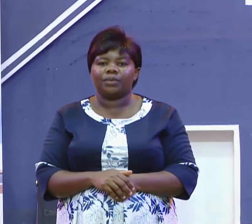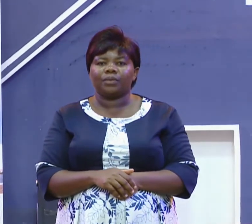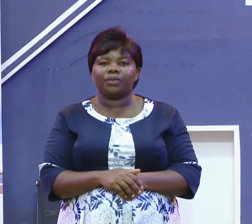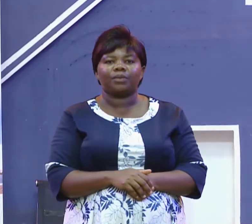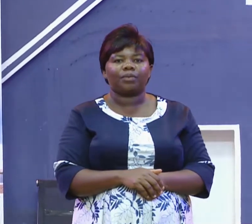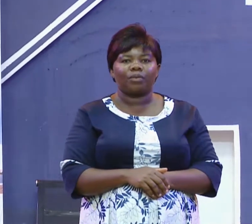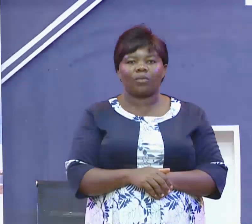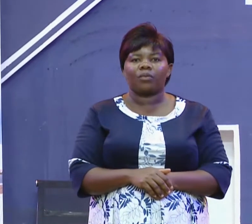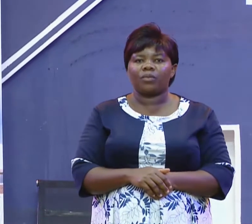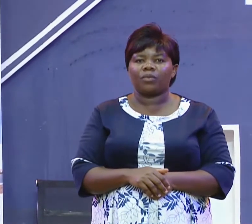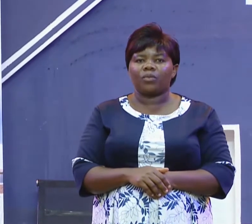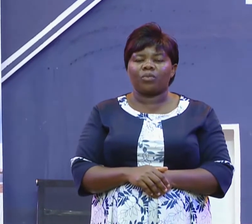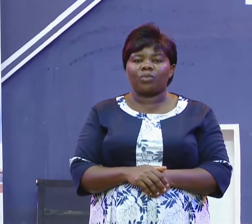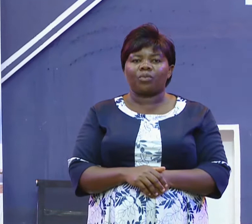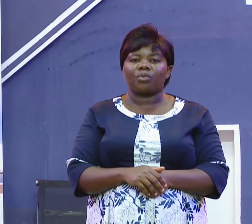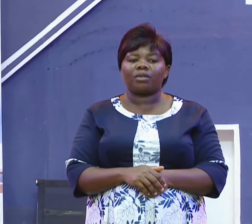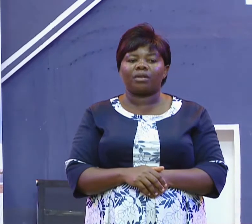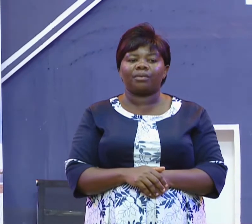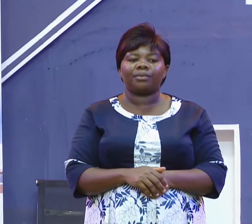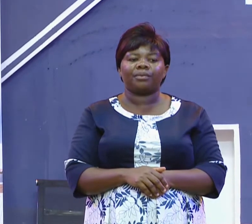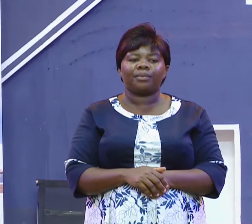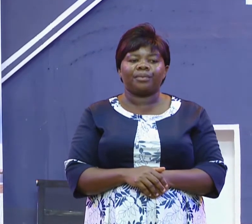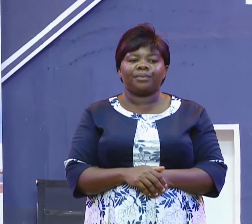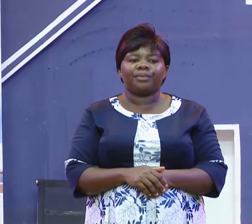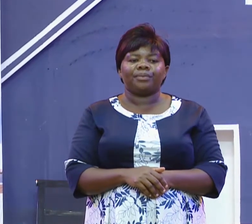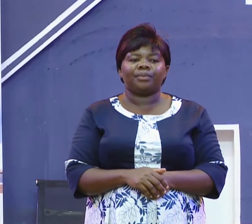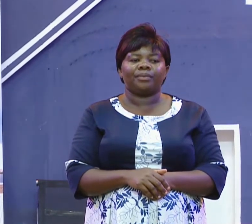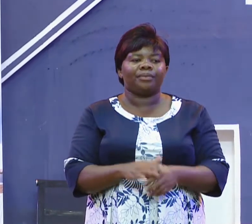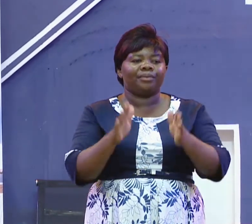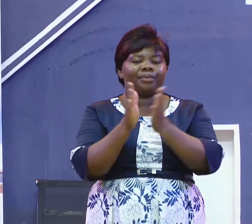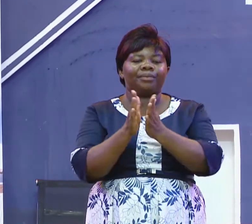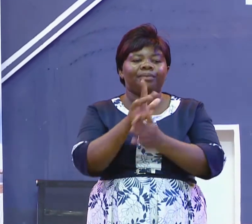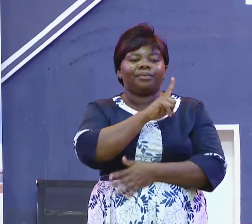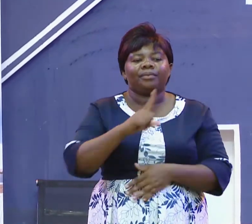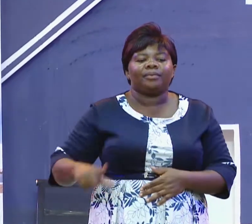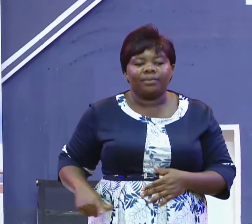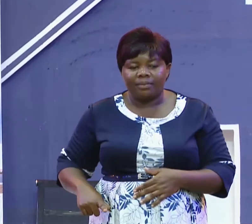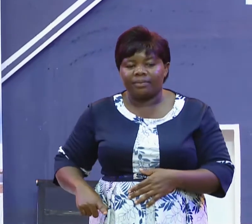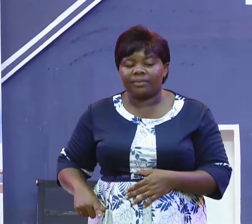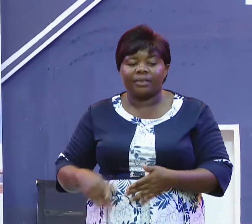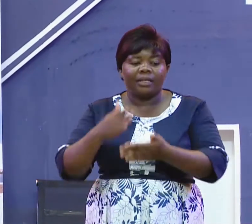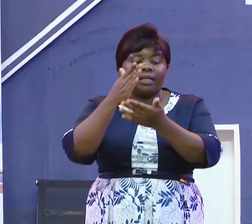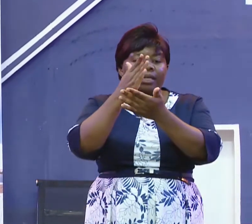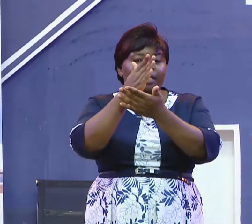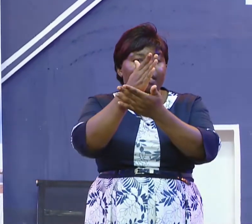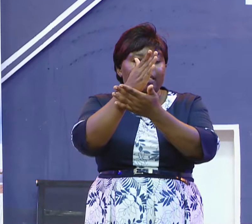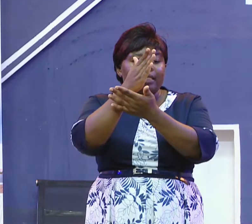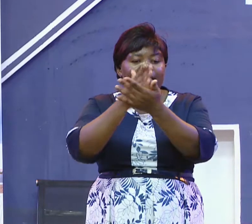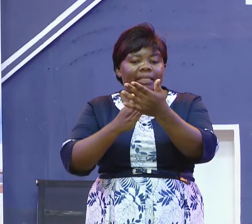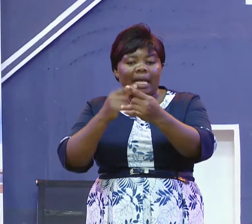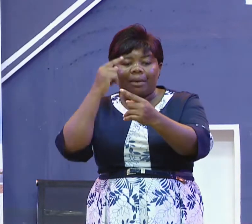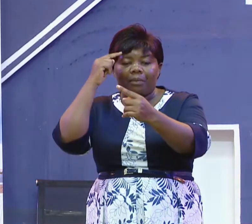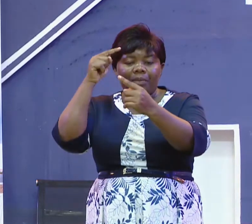for you to spare time and say, let me go and listen and learn something. Mukama yebaziwe. Praise the Lord. Ebimu ku bigendererwa by'olukuŋŋaana